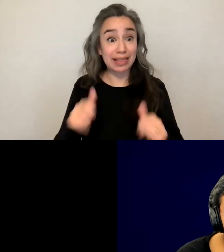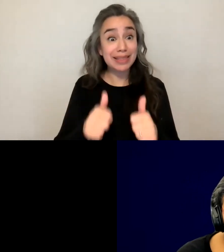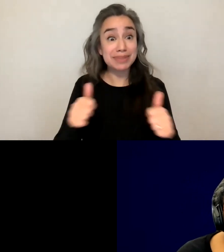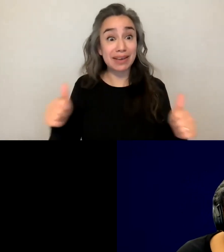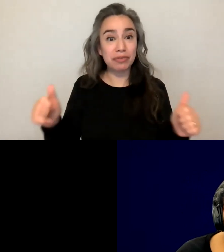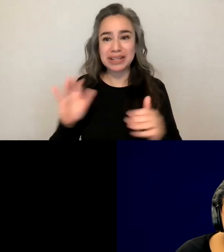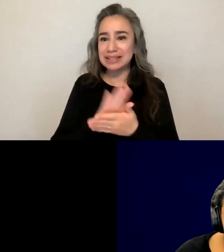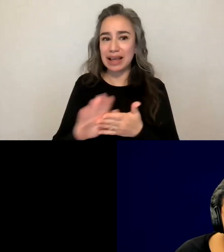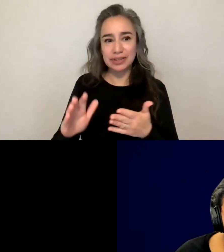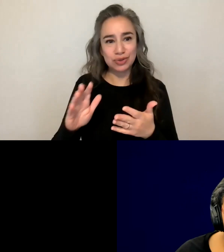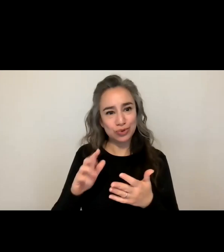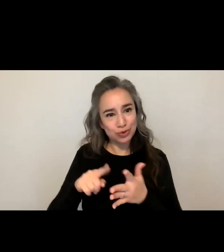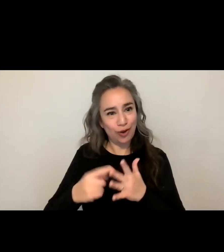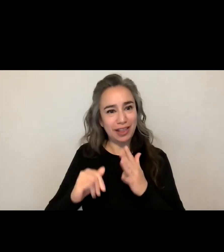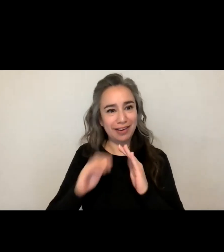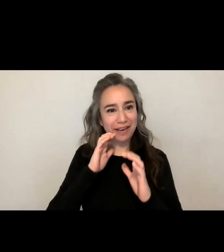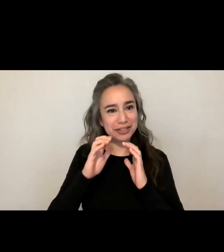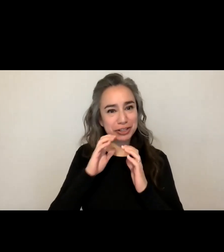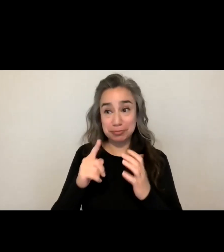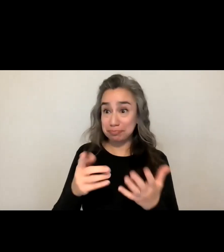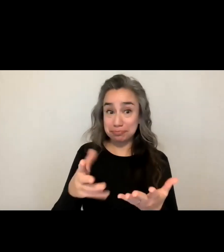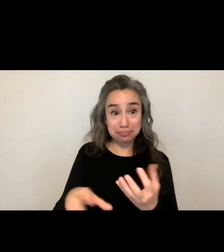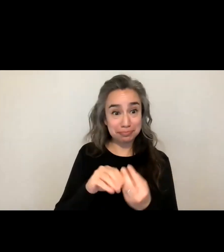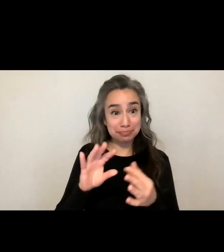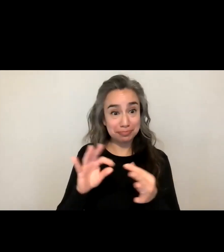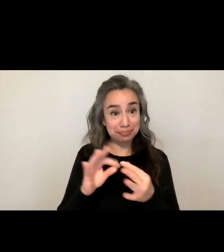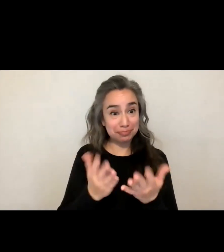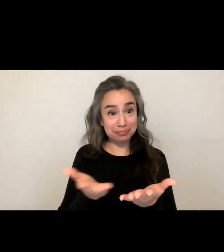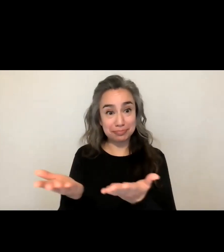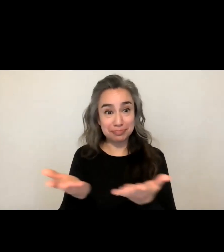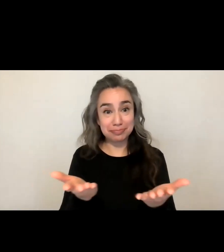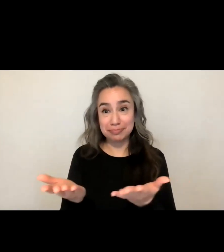going. Anybody want to weigh in on that?